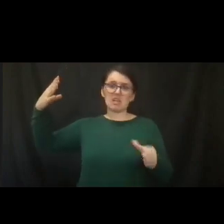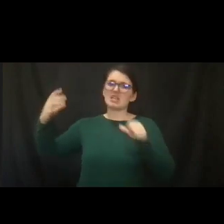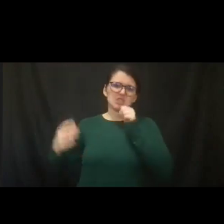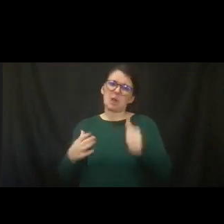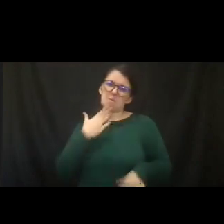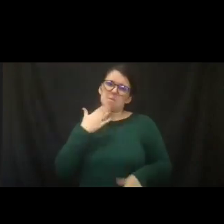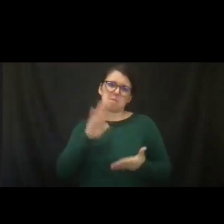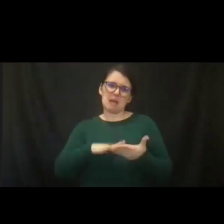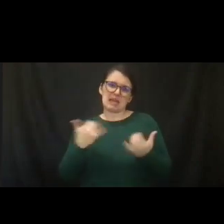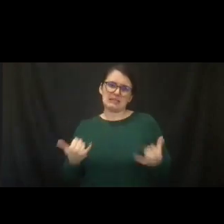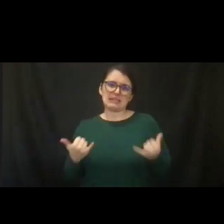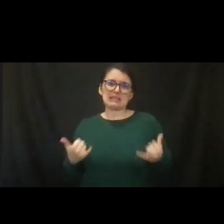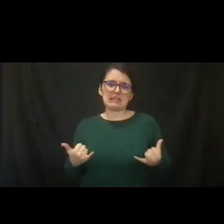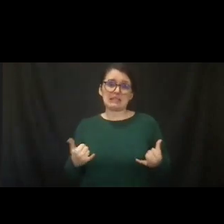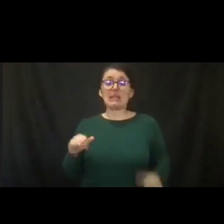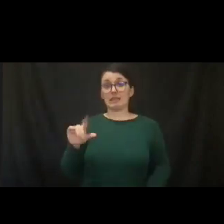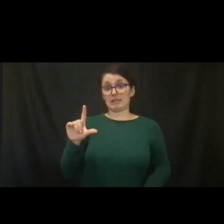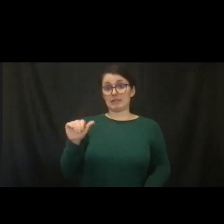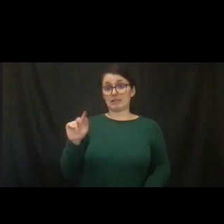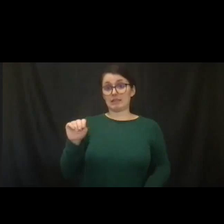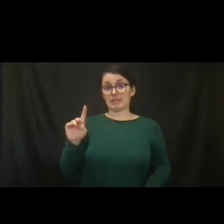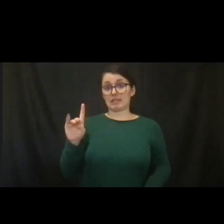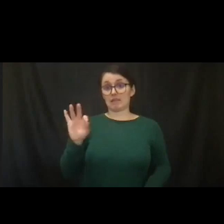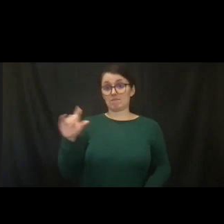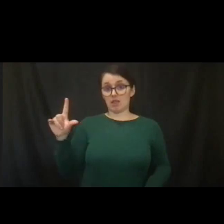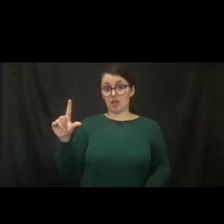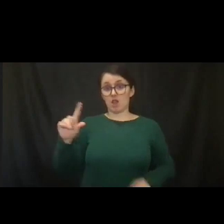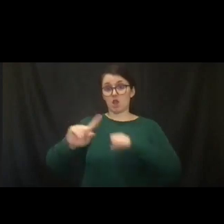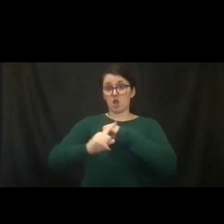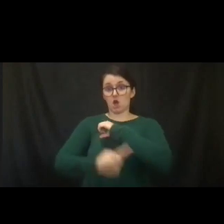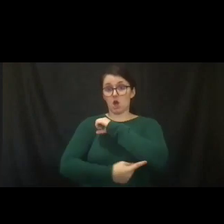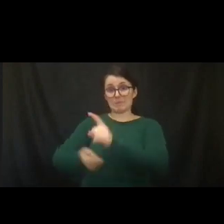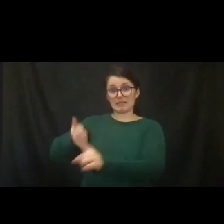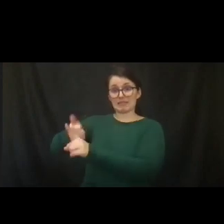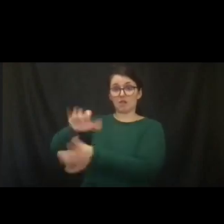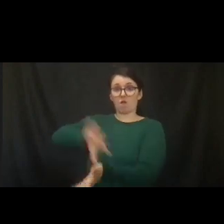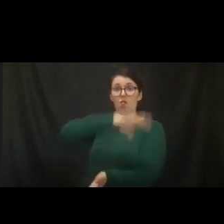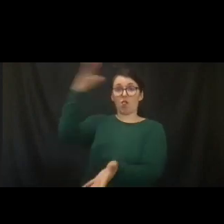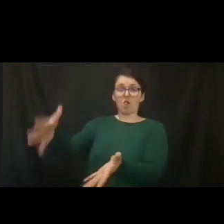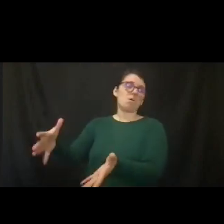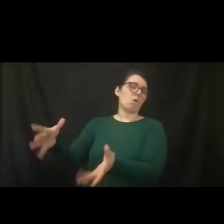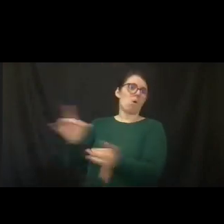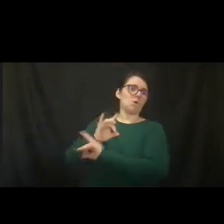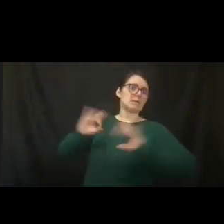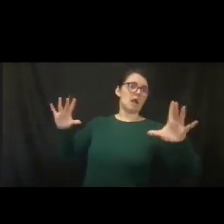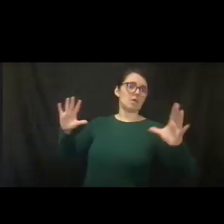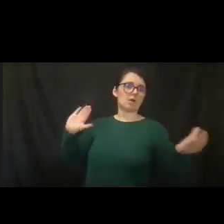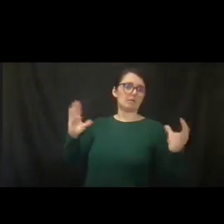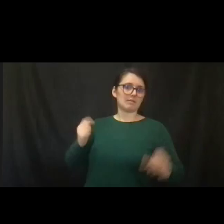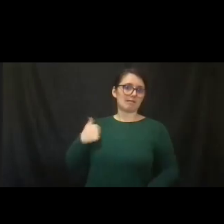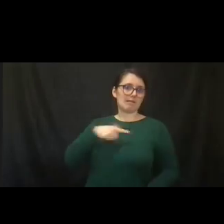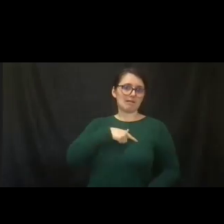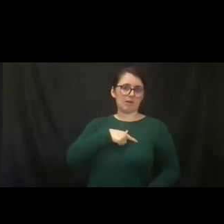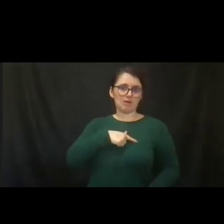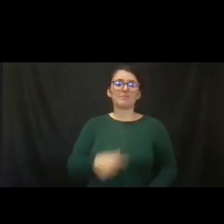bad today. The landfill smell is way worse. Yeah. Yes, Yes. you can smell that driving down the freeway. Exactly. Yeah. Well, and part of it